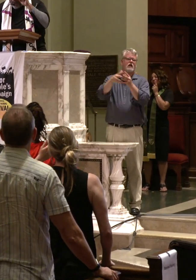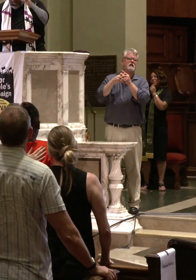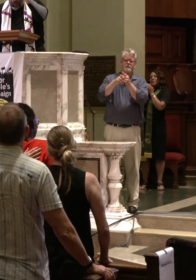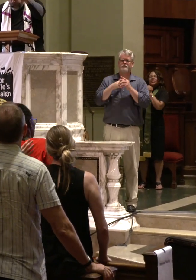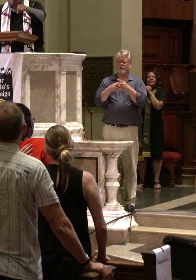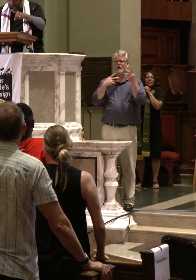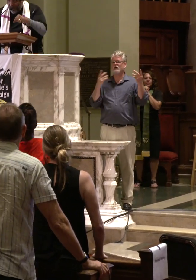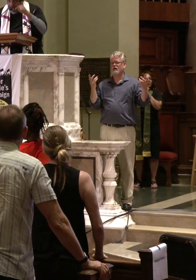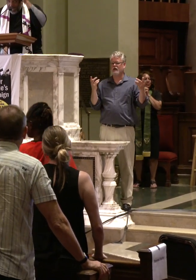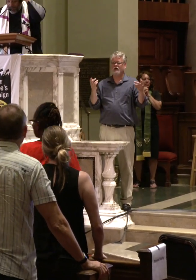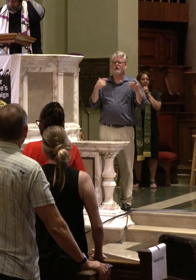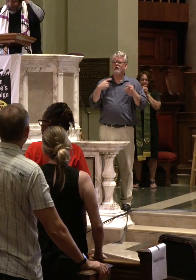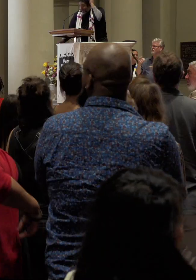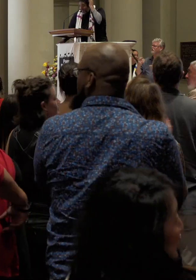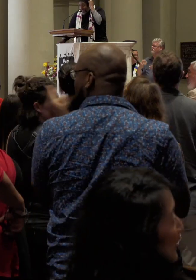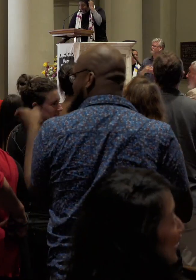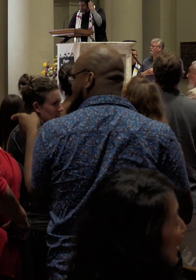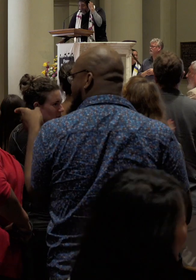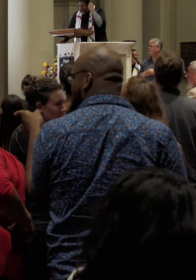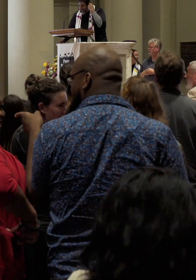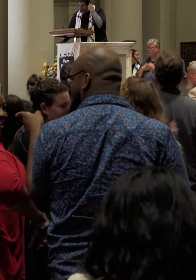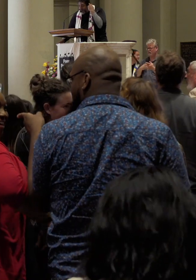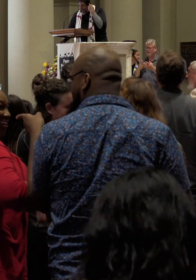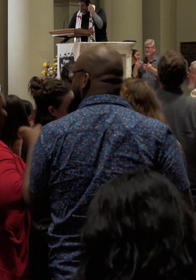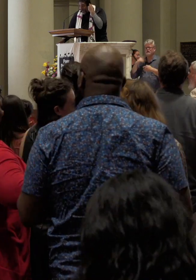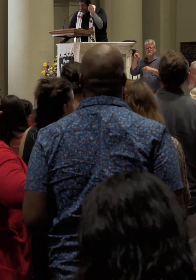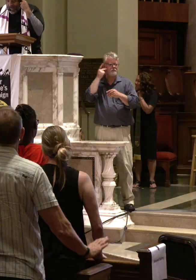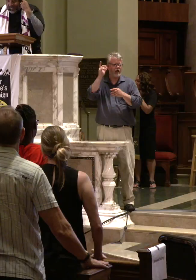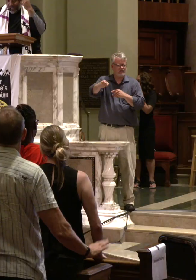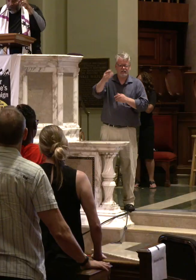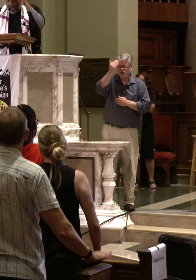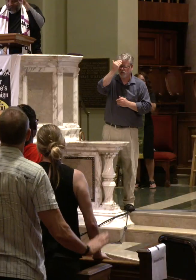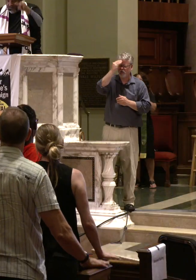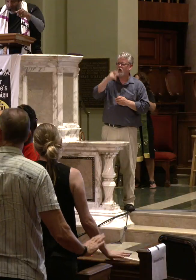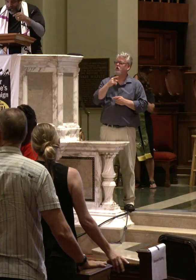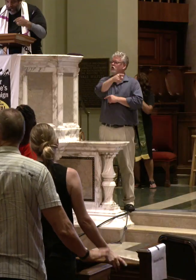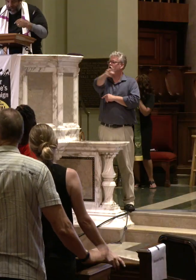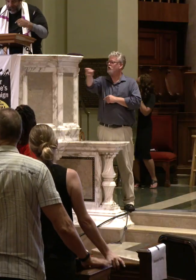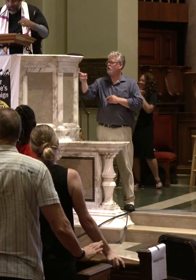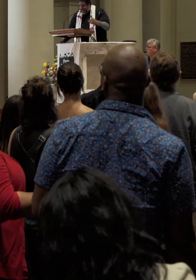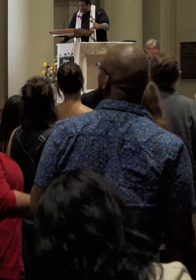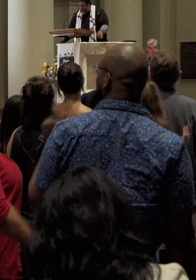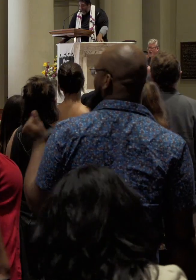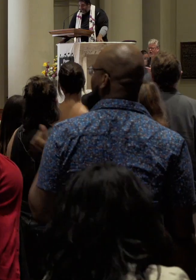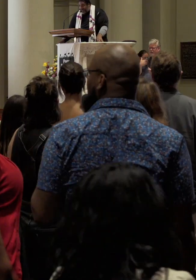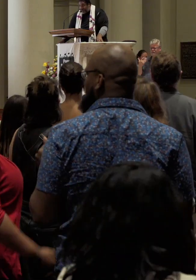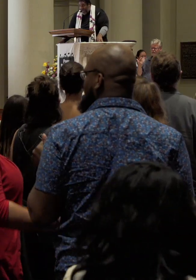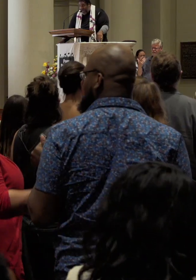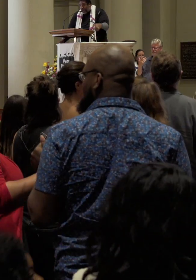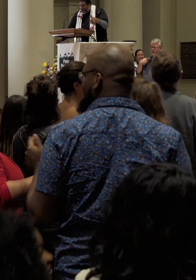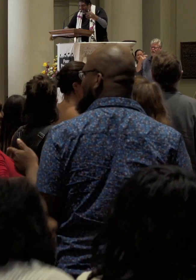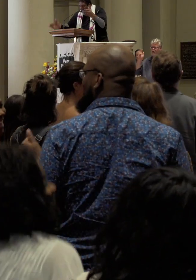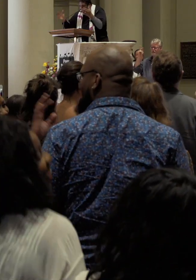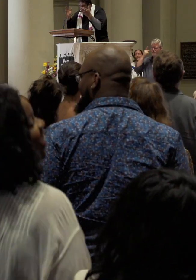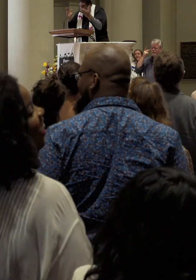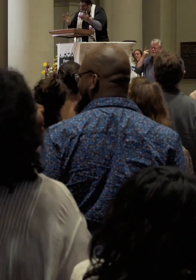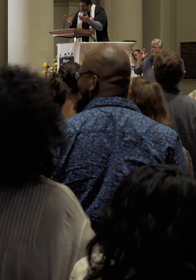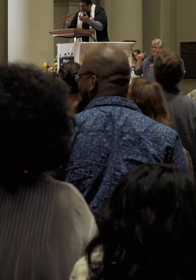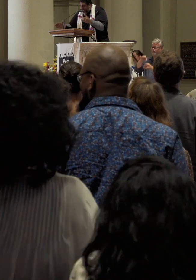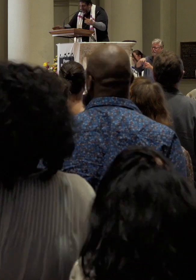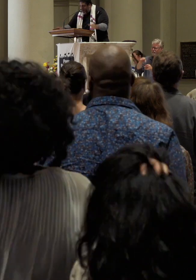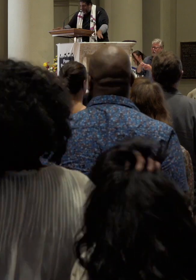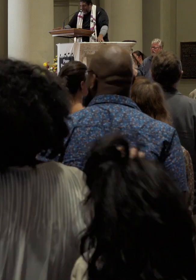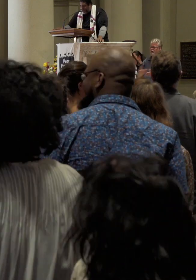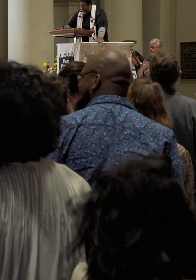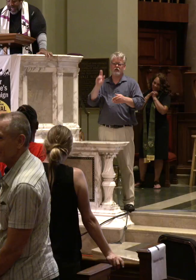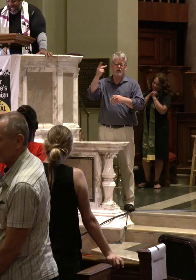Turn to your neighbor and say, you belong here. That's the politics of God. Say, you have a vote here. That's the politics of God. We need that kind